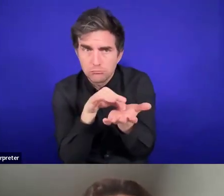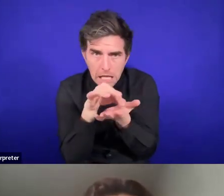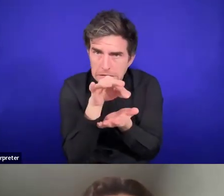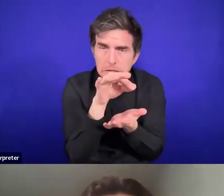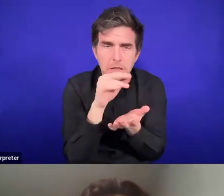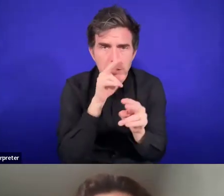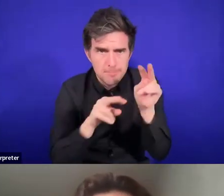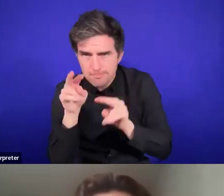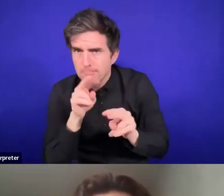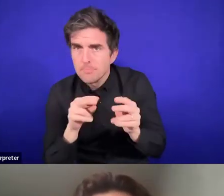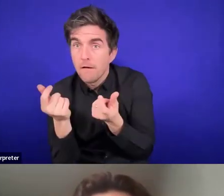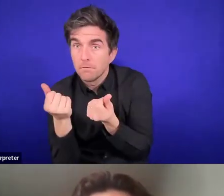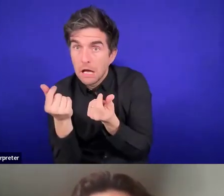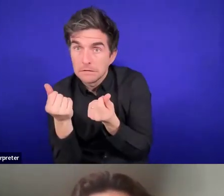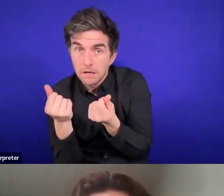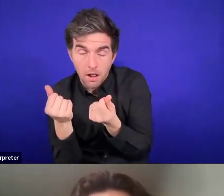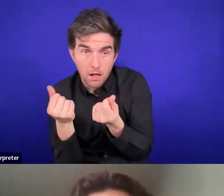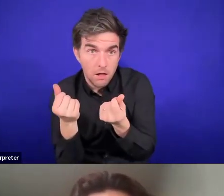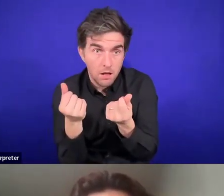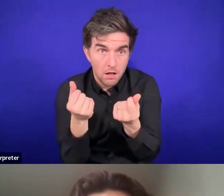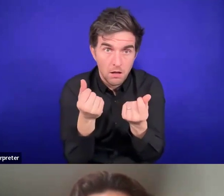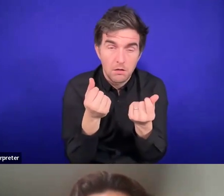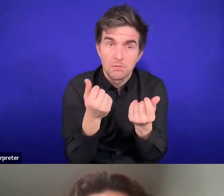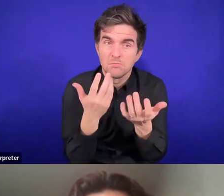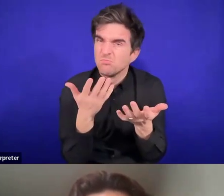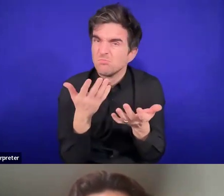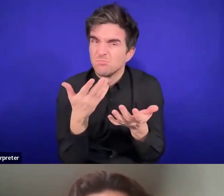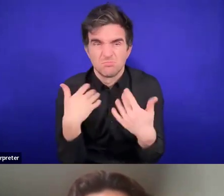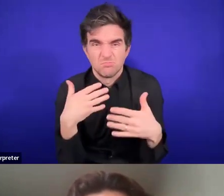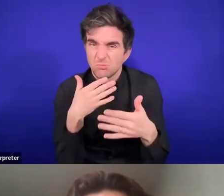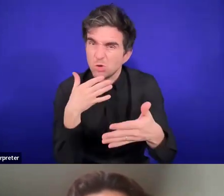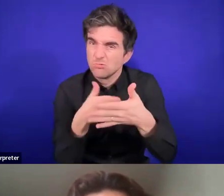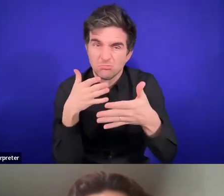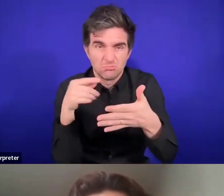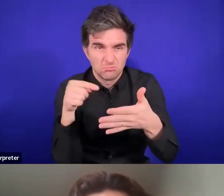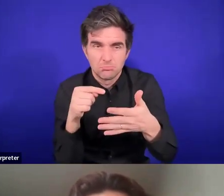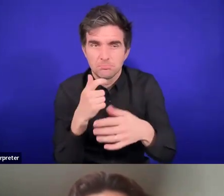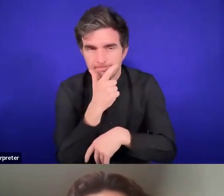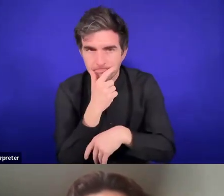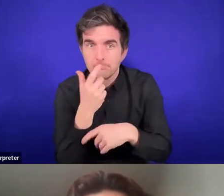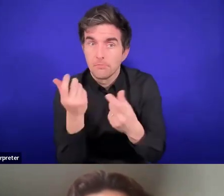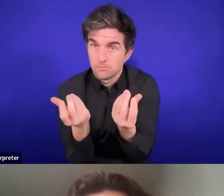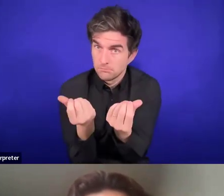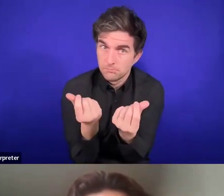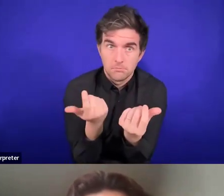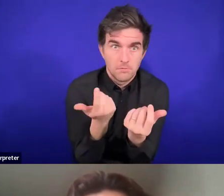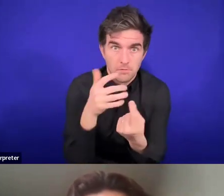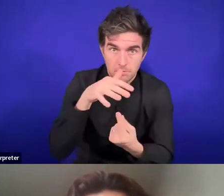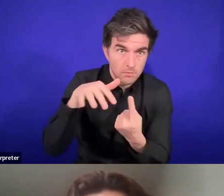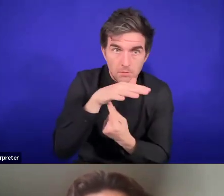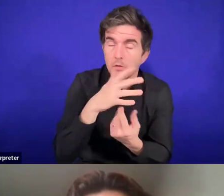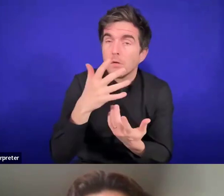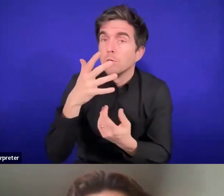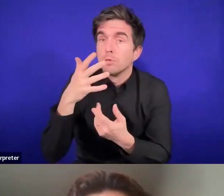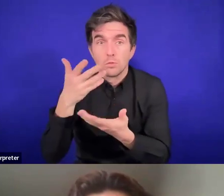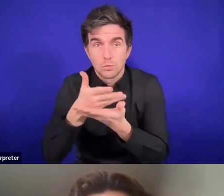budget allocation for social protection. It's always a challenge. But I think look in terms of availability of climate finance and link that